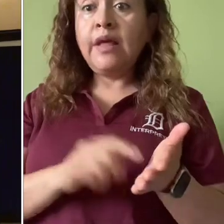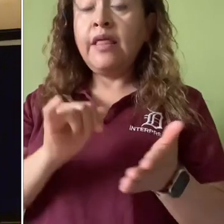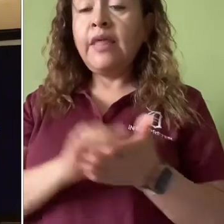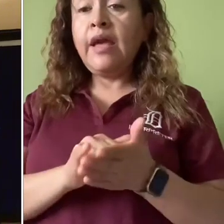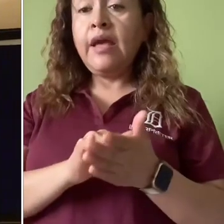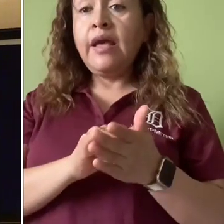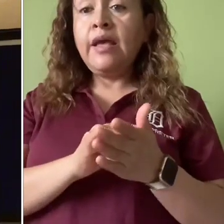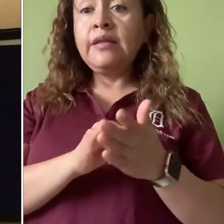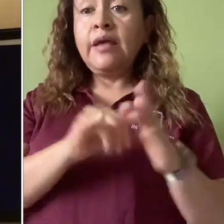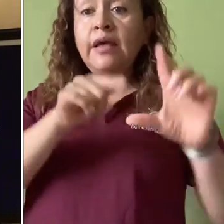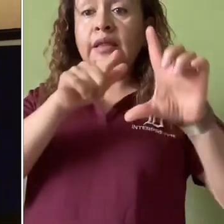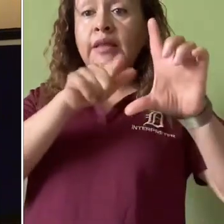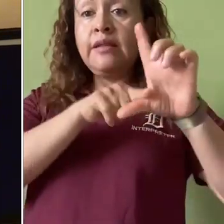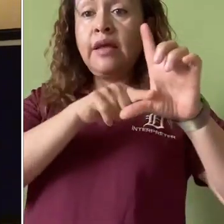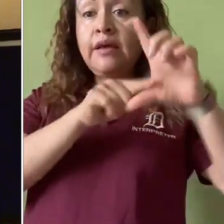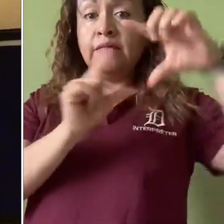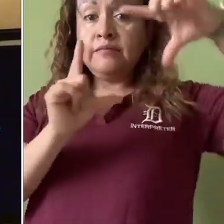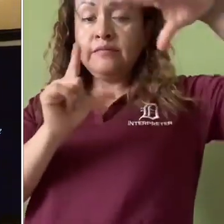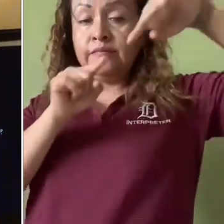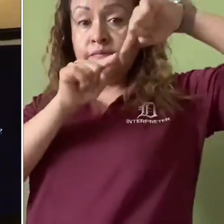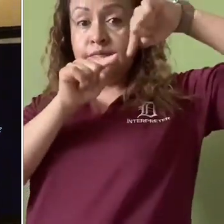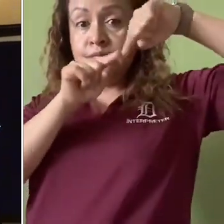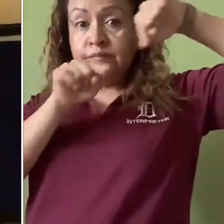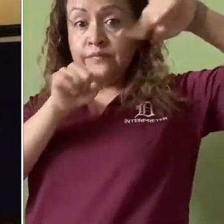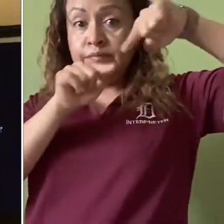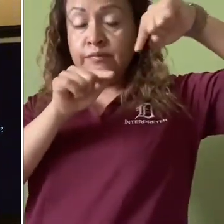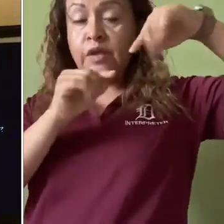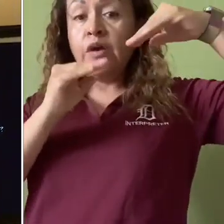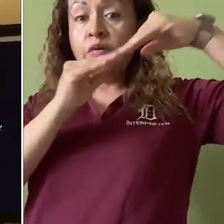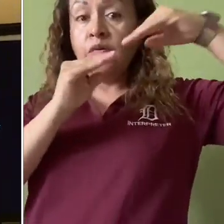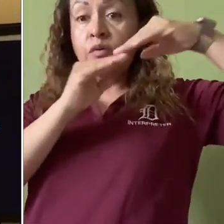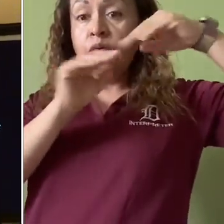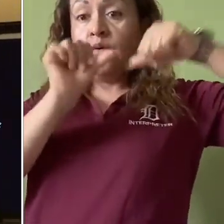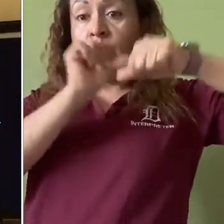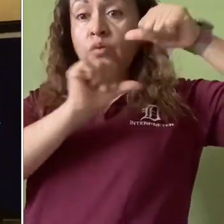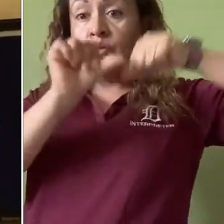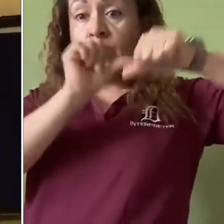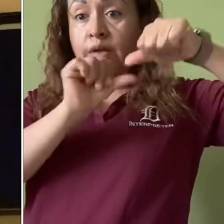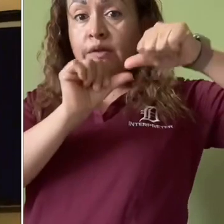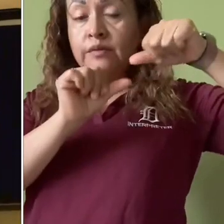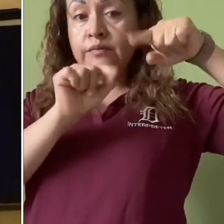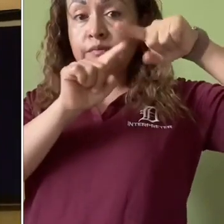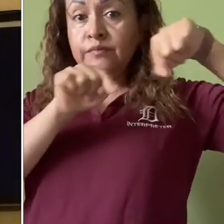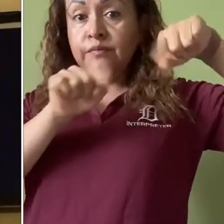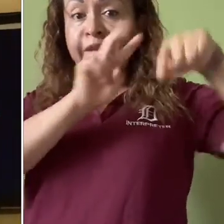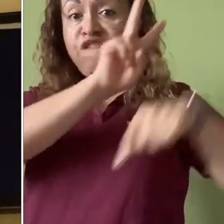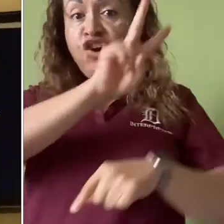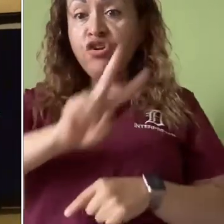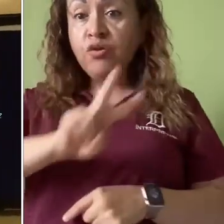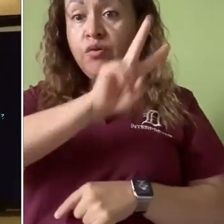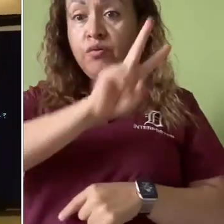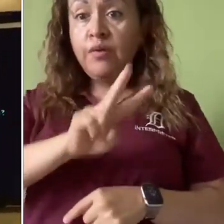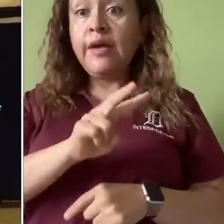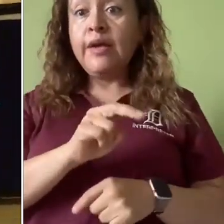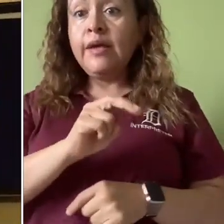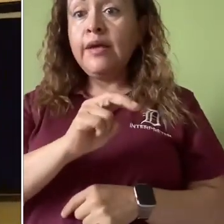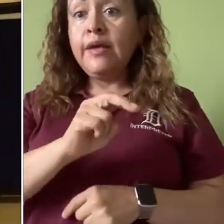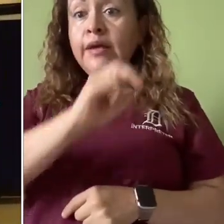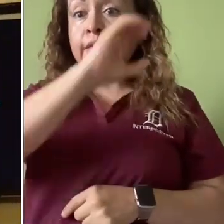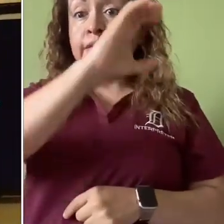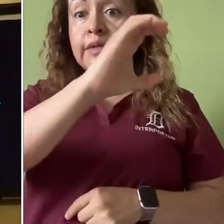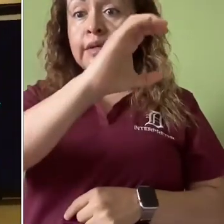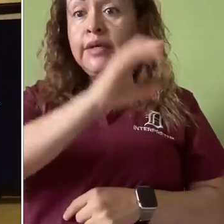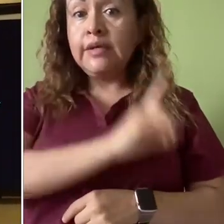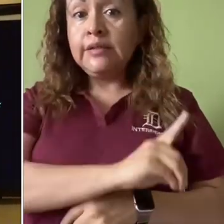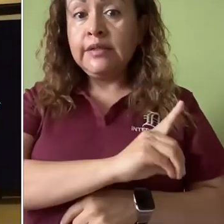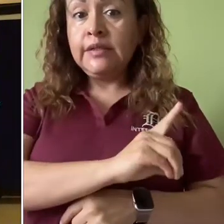might jump out at you is that this angle and this angle are vertical angles, so they are going to be congruent. The other thing that might jump out at you